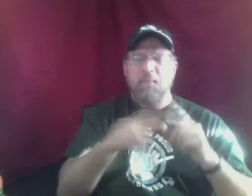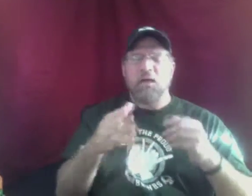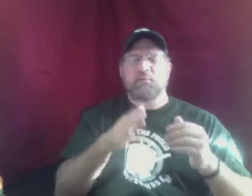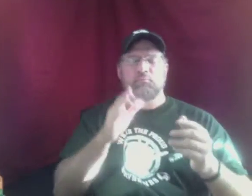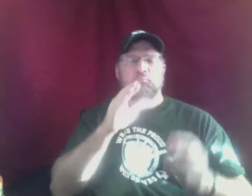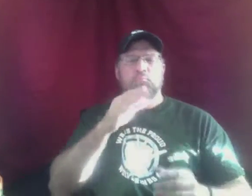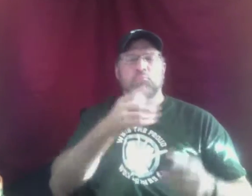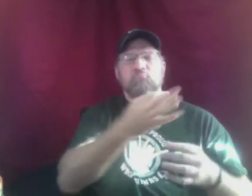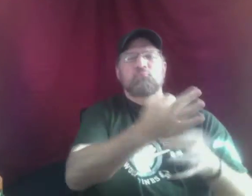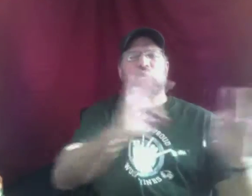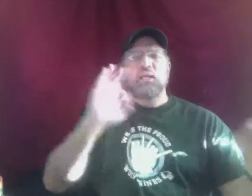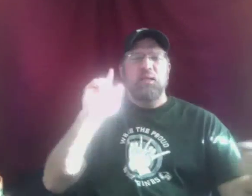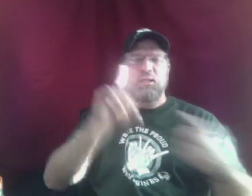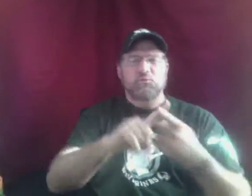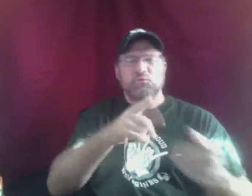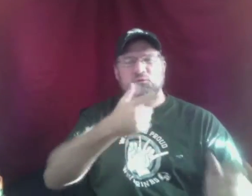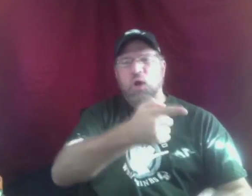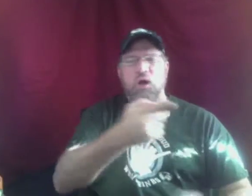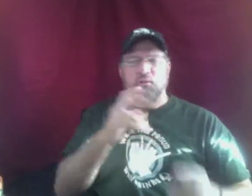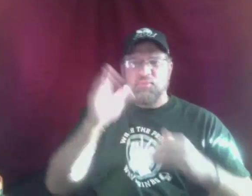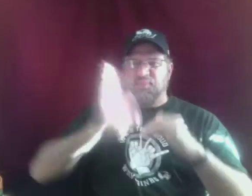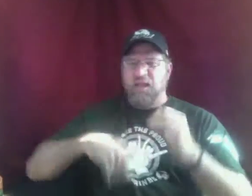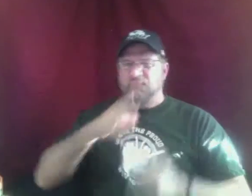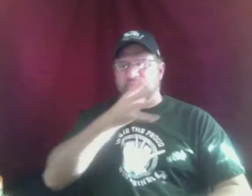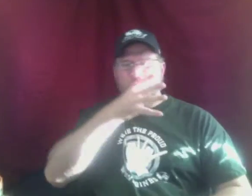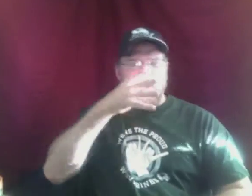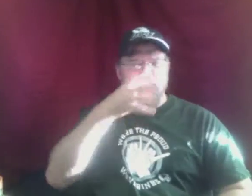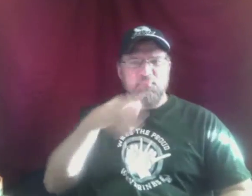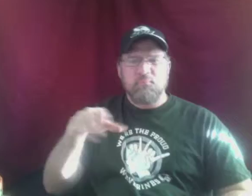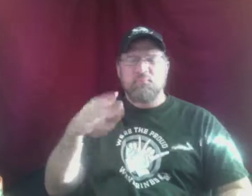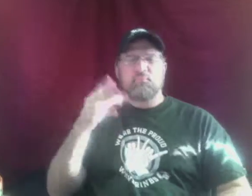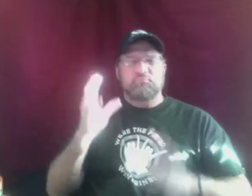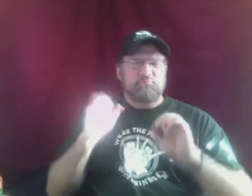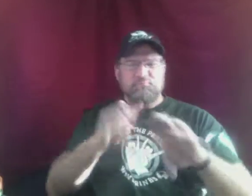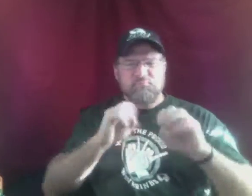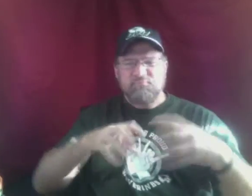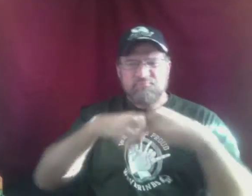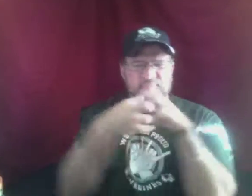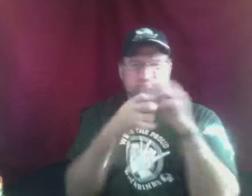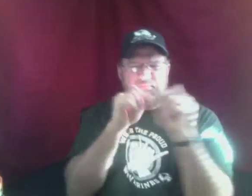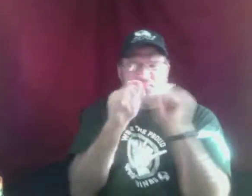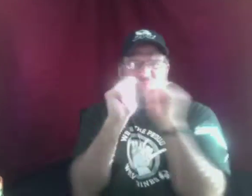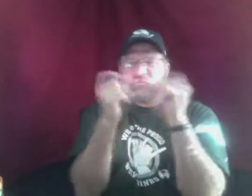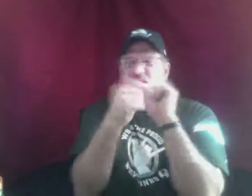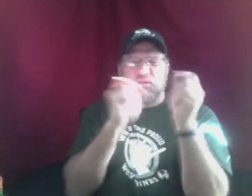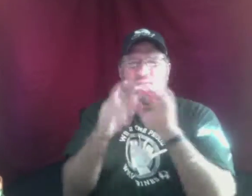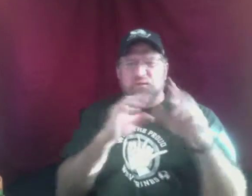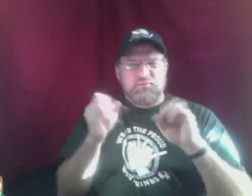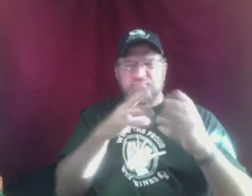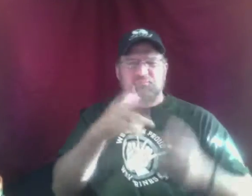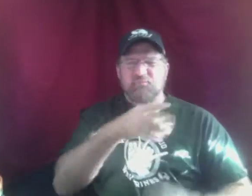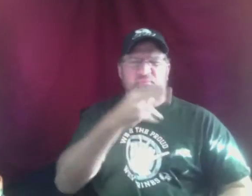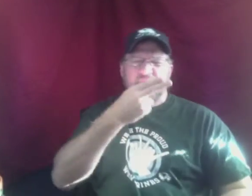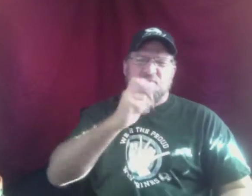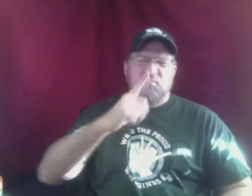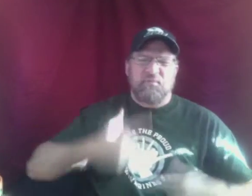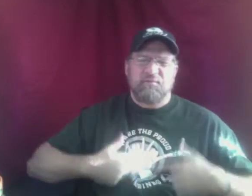Okay, so what's our big plan? Well, let's tackle it like we're writing a song. I mean, you and I make great music